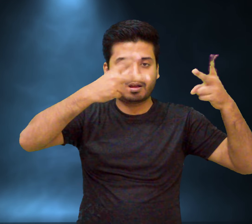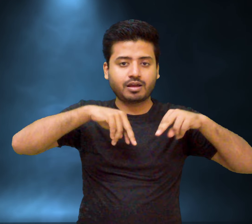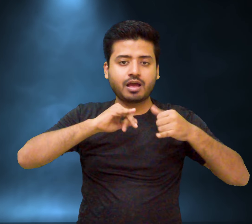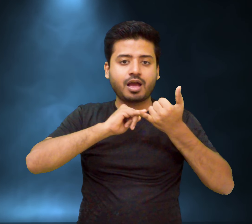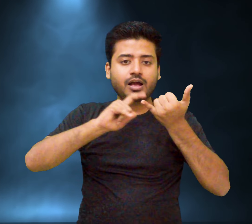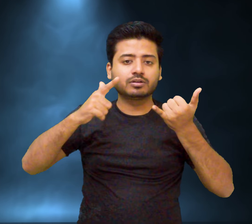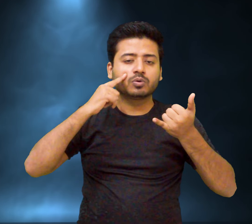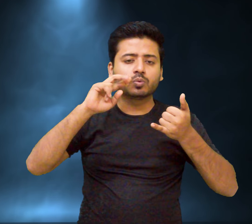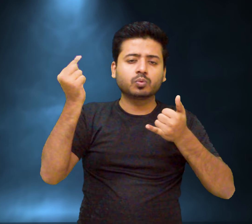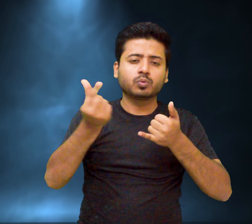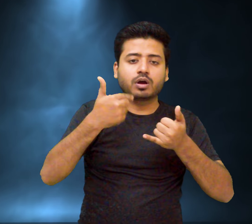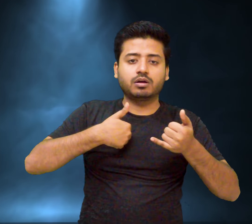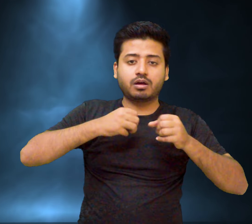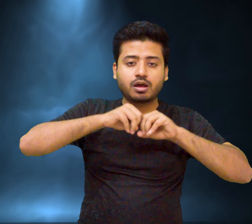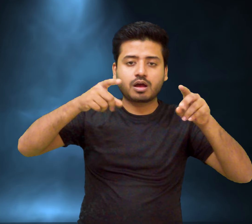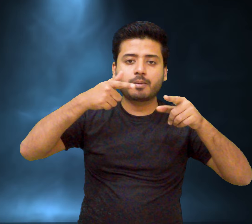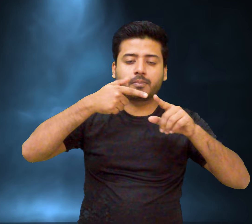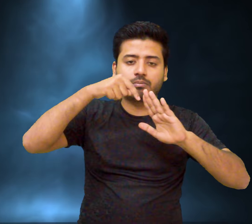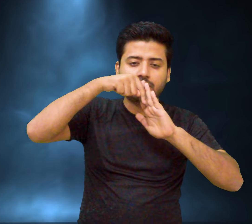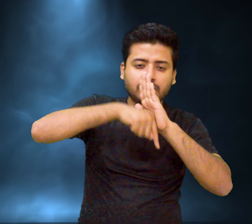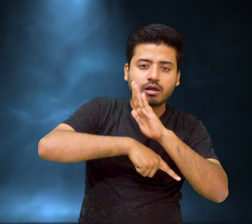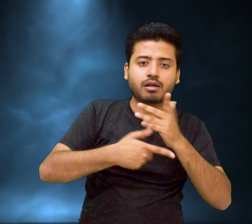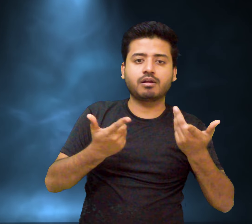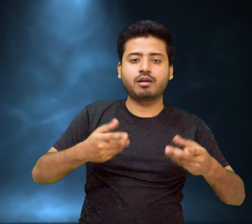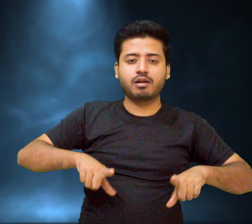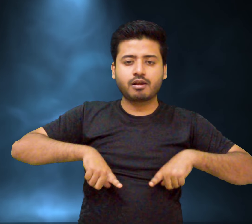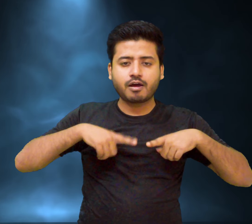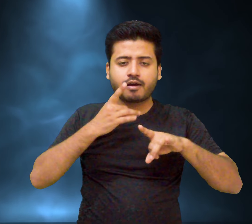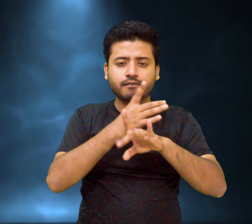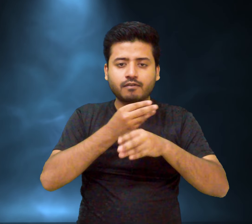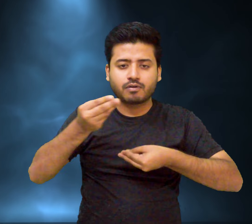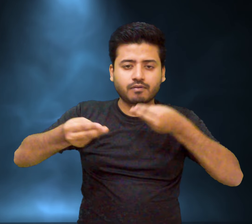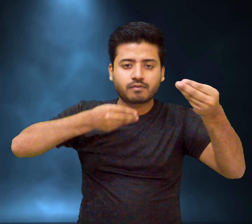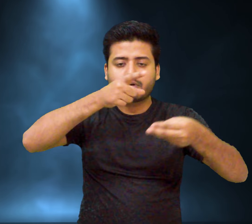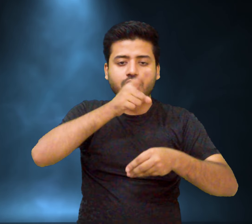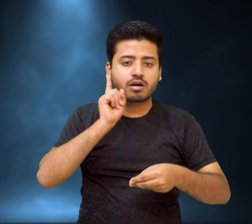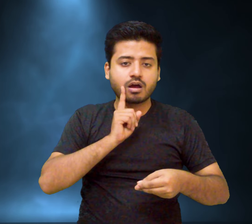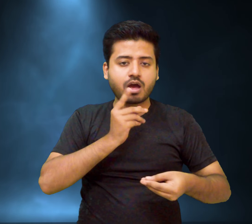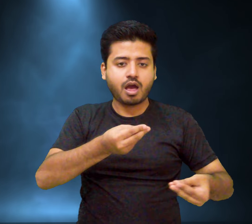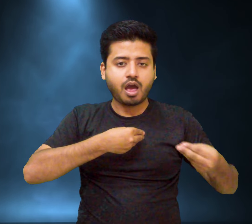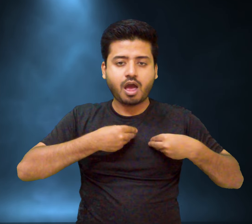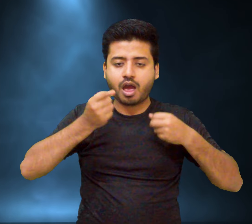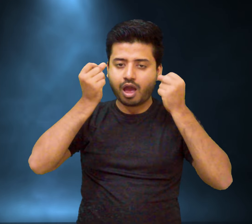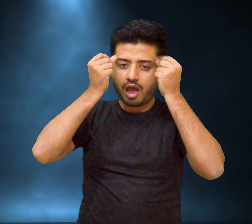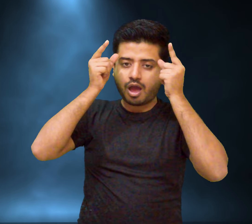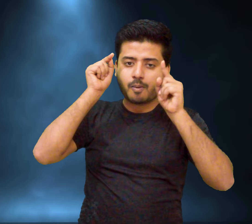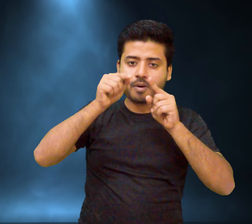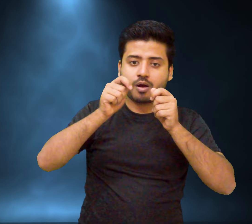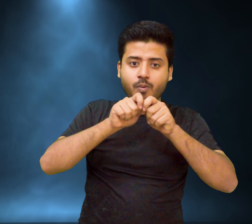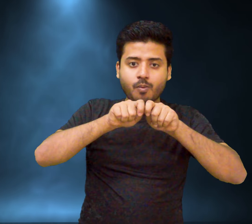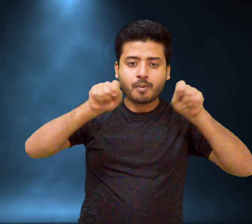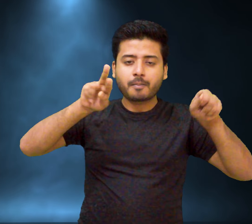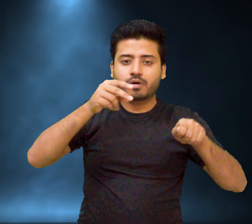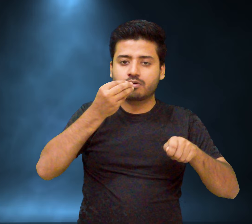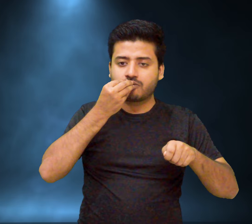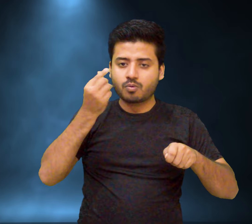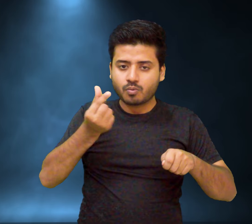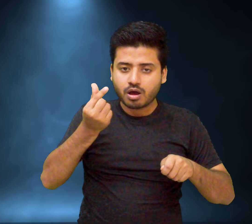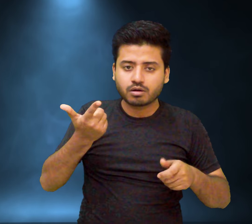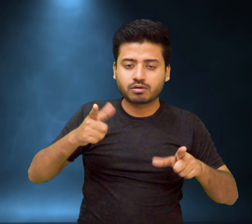management by boosting metabolic rate and improving digestion. Black pepper may also support weight loss efforts. Increases